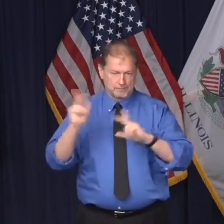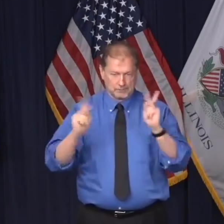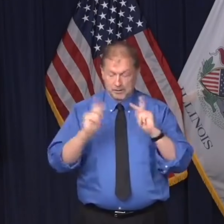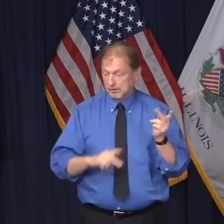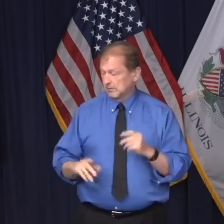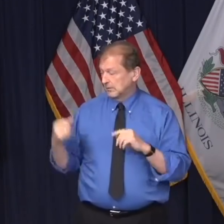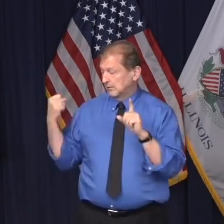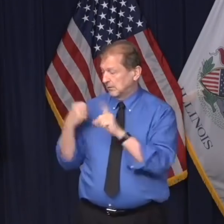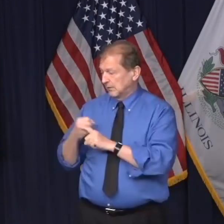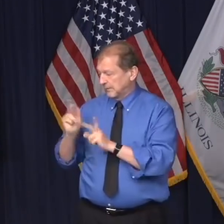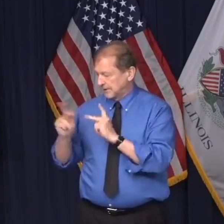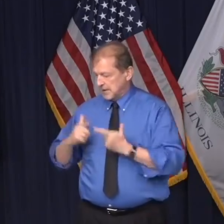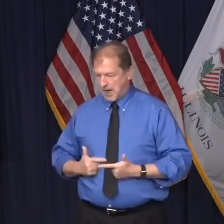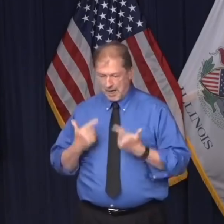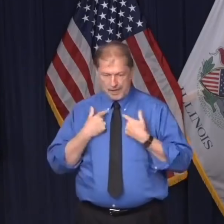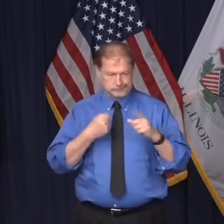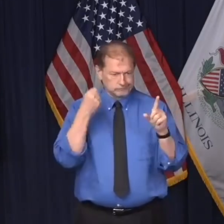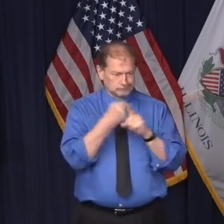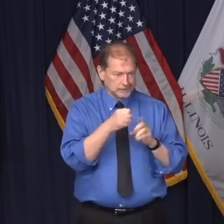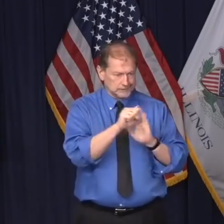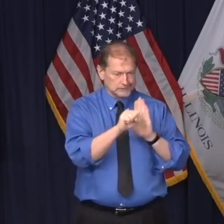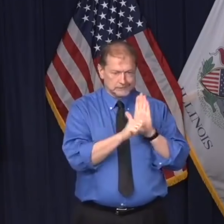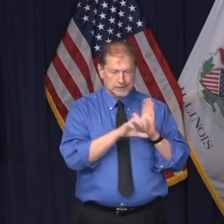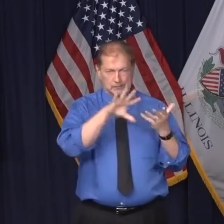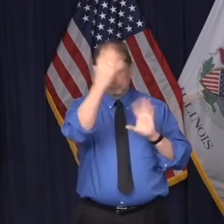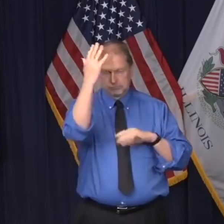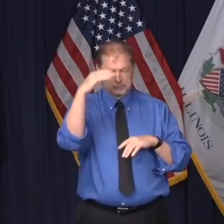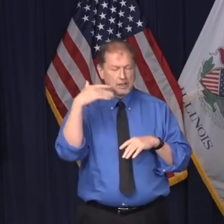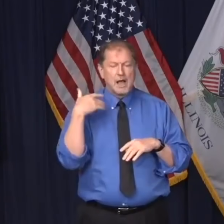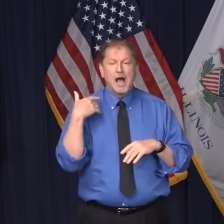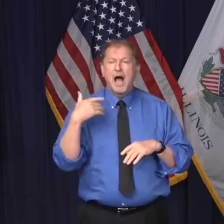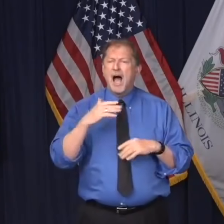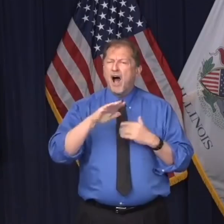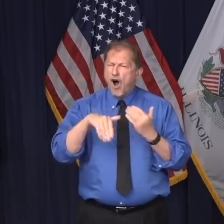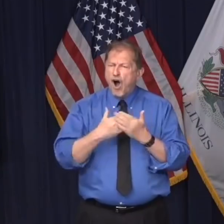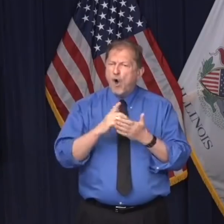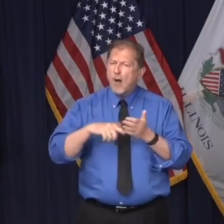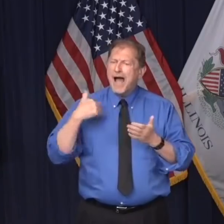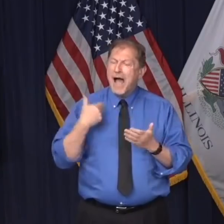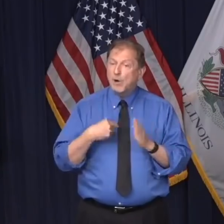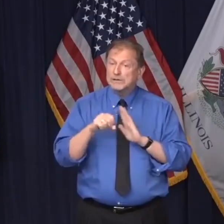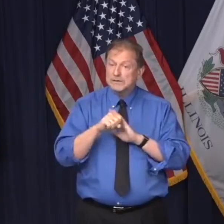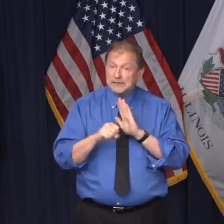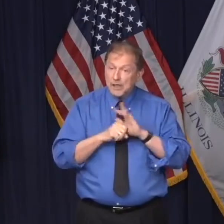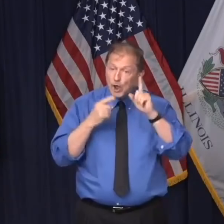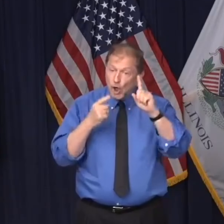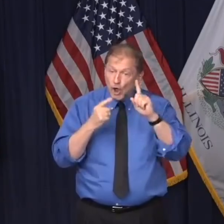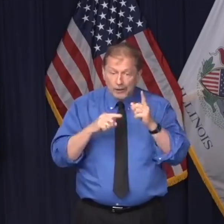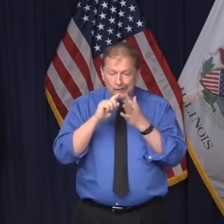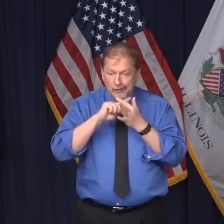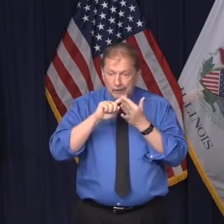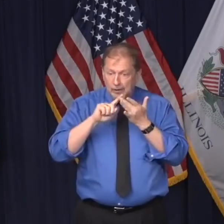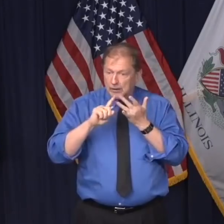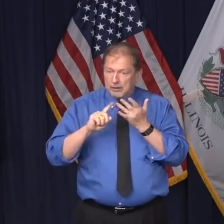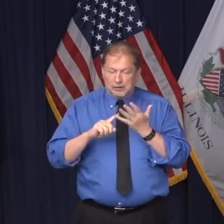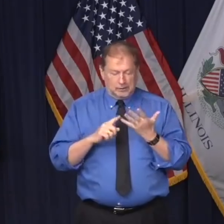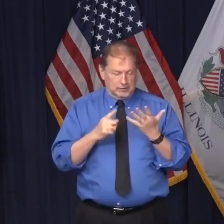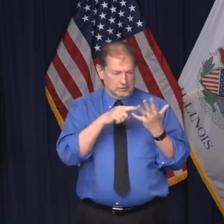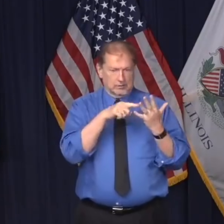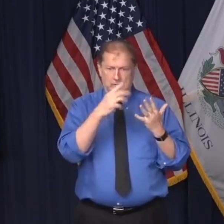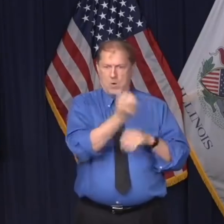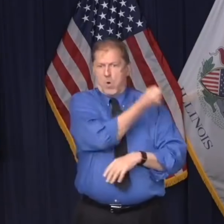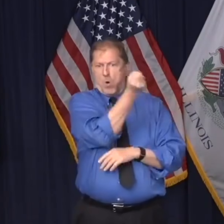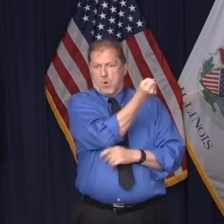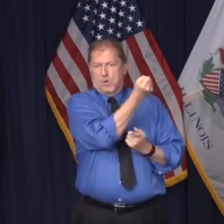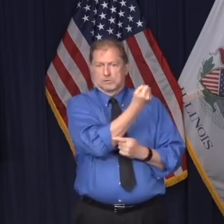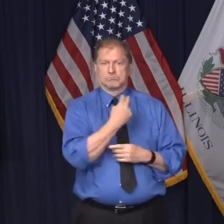state, the ability of the state to move forward. Think of all the things that we knew that we wanted to accomplish, and I've talked about accomplishing this